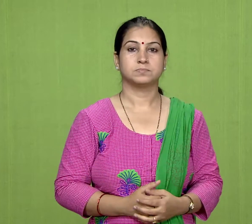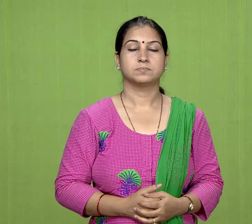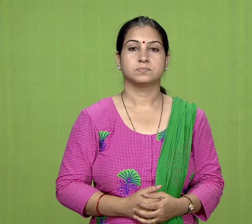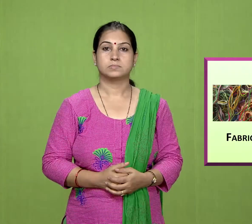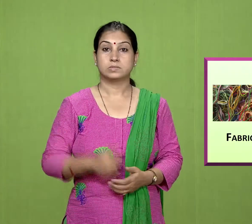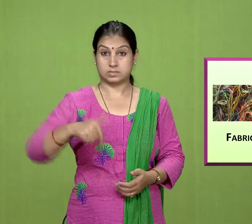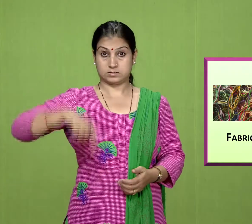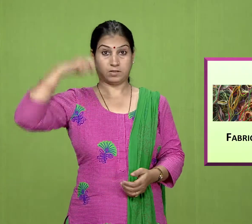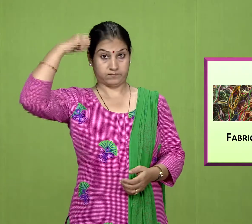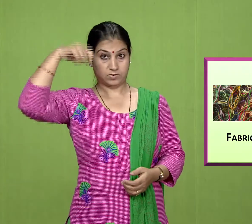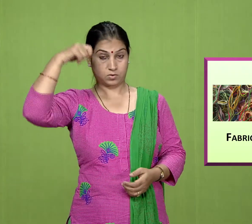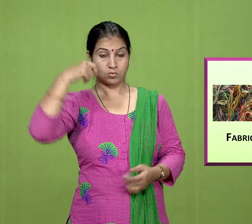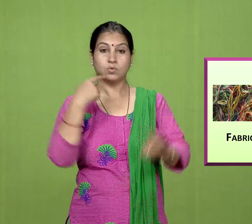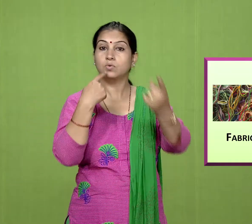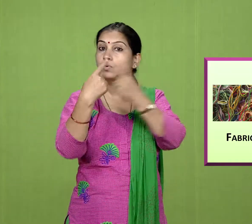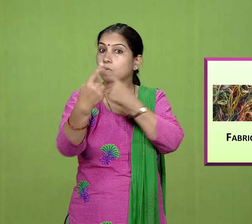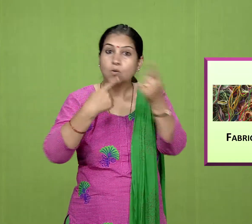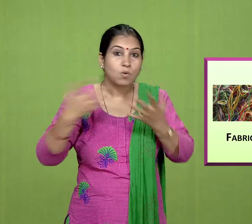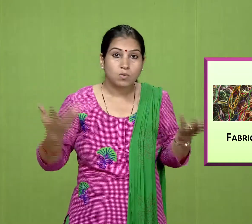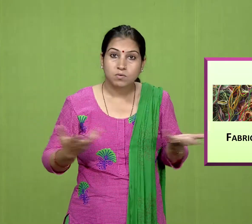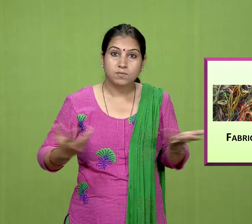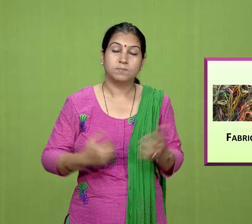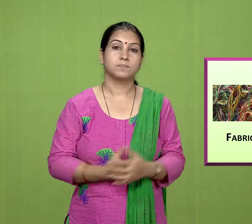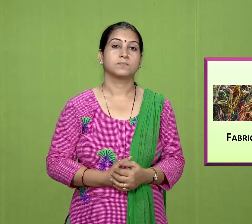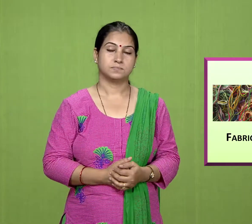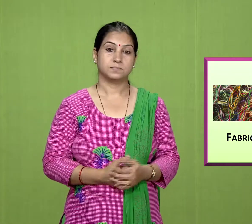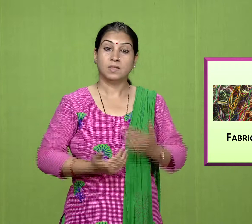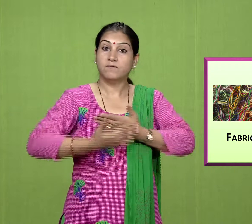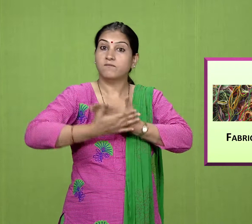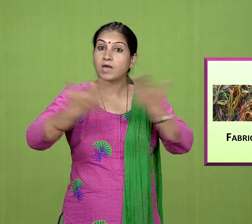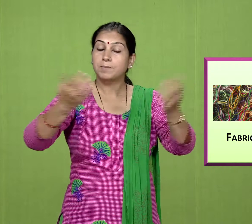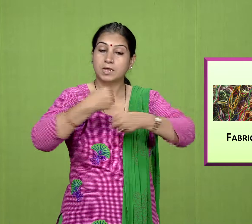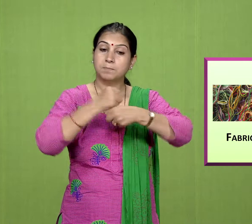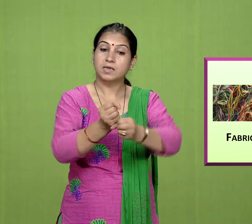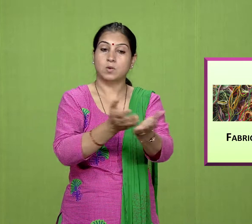In this video, we discussed about fabric making process.